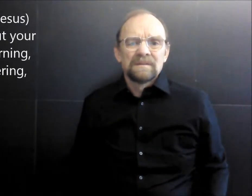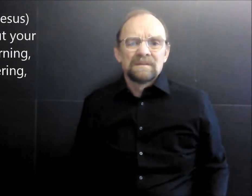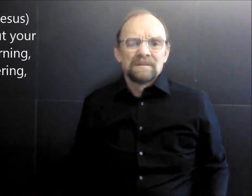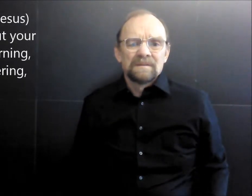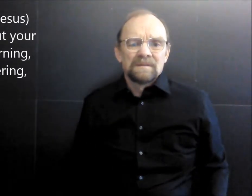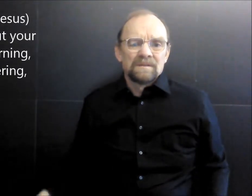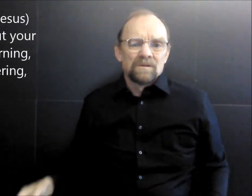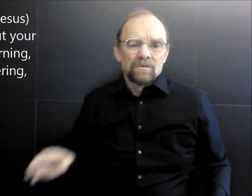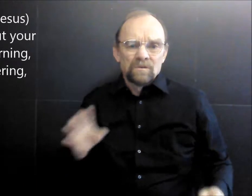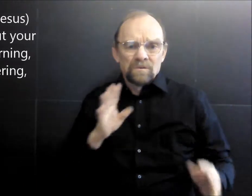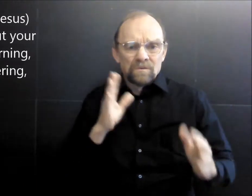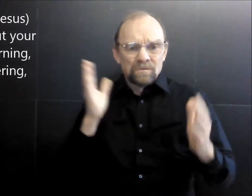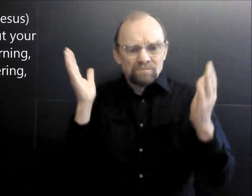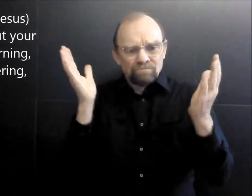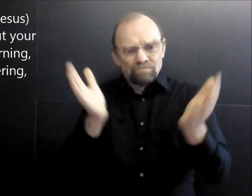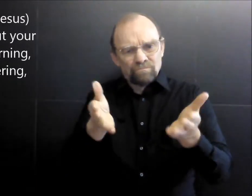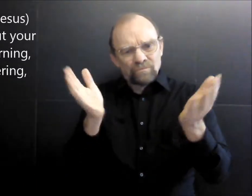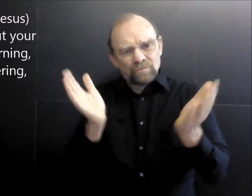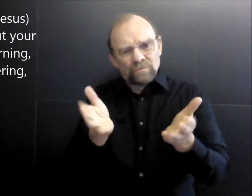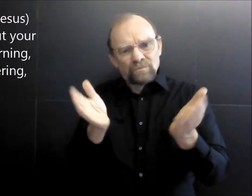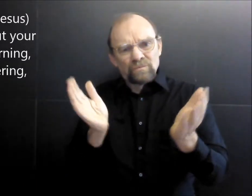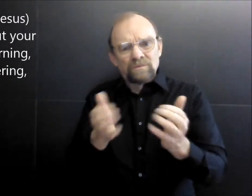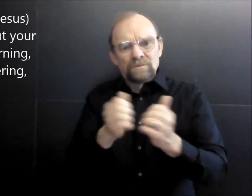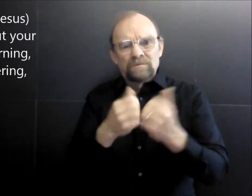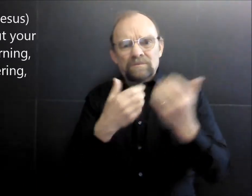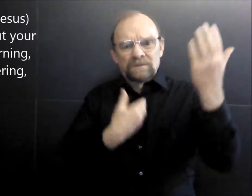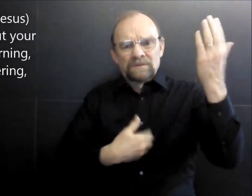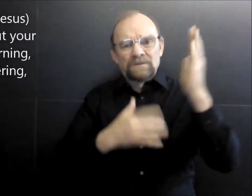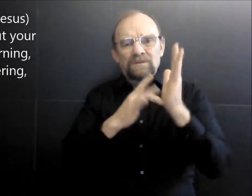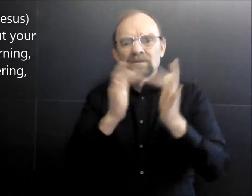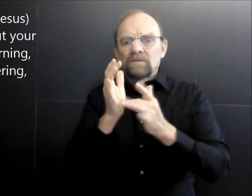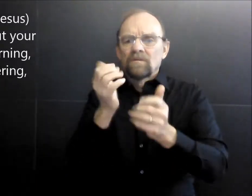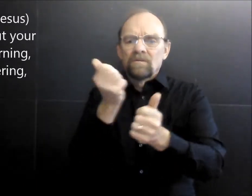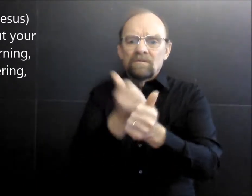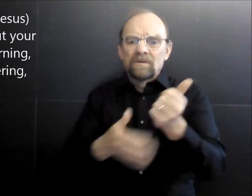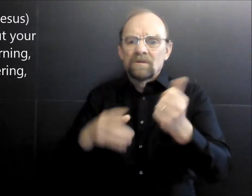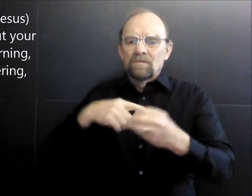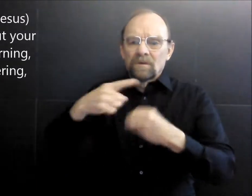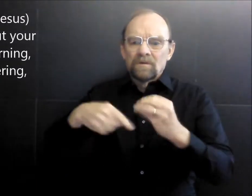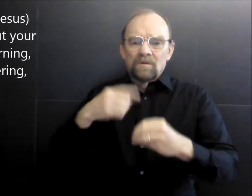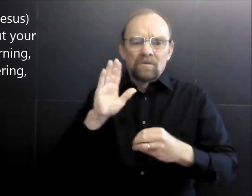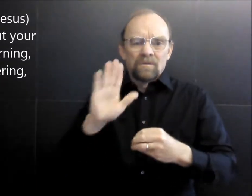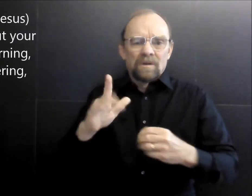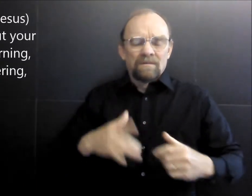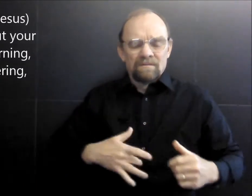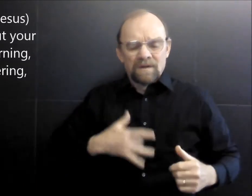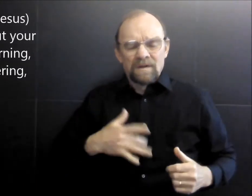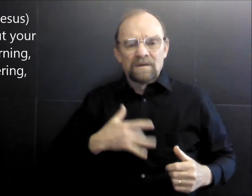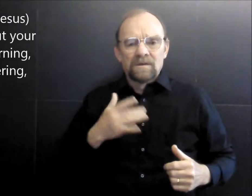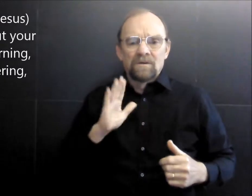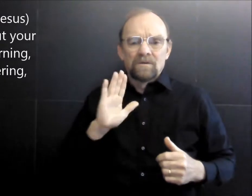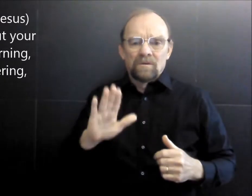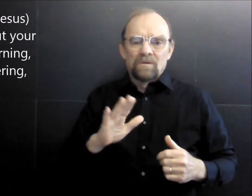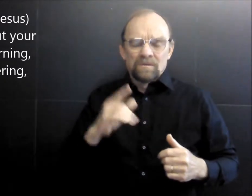Talk with me everything about your feelings, concerning, hardship, suffering, etc.